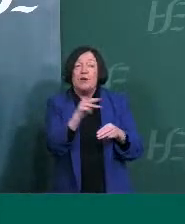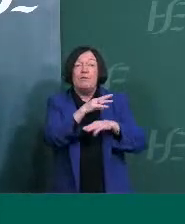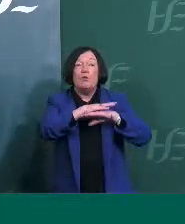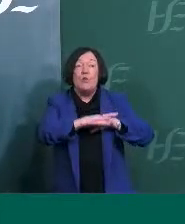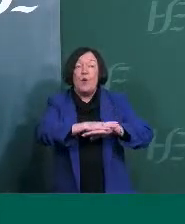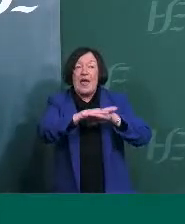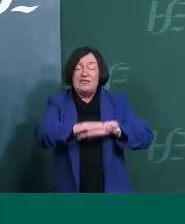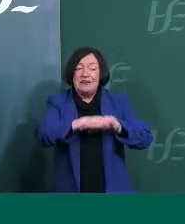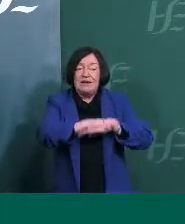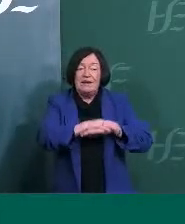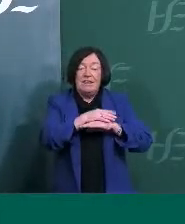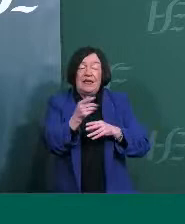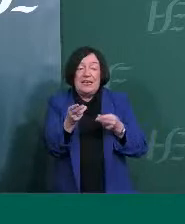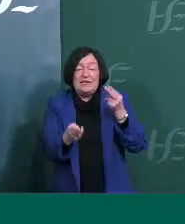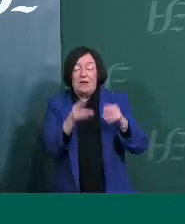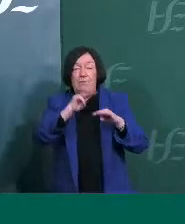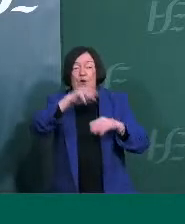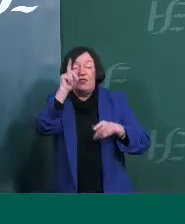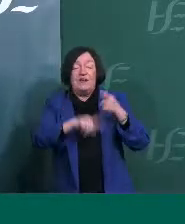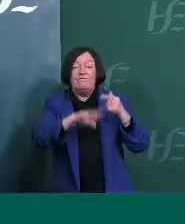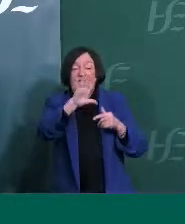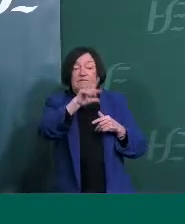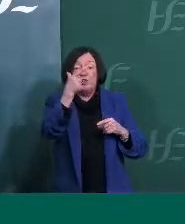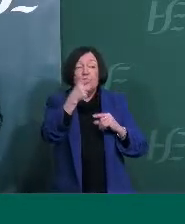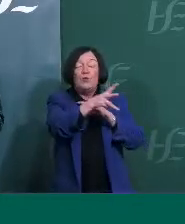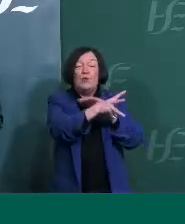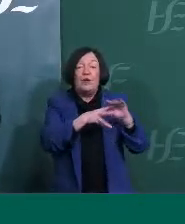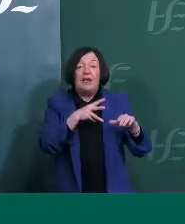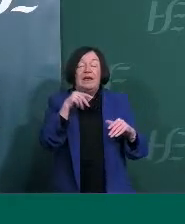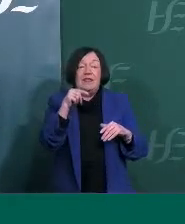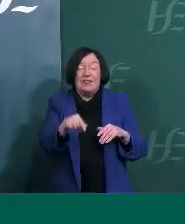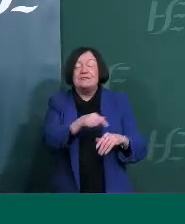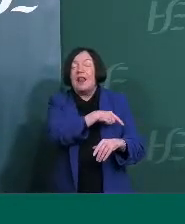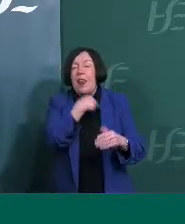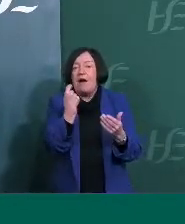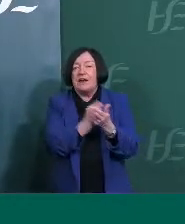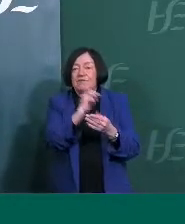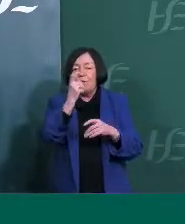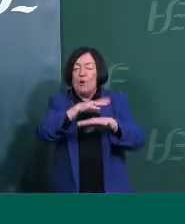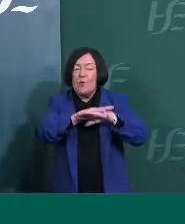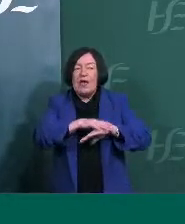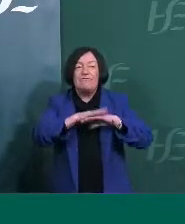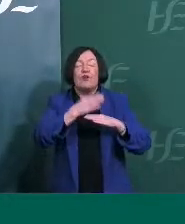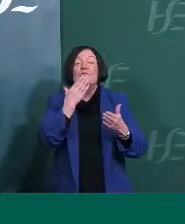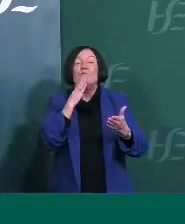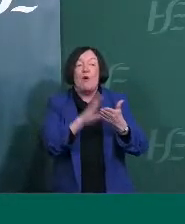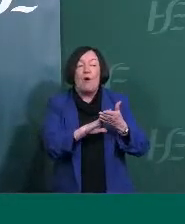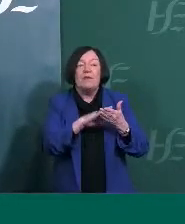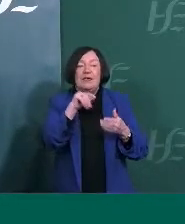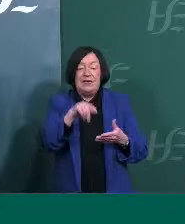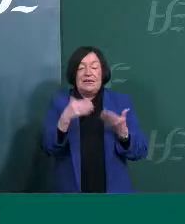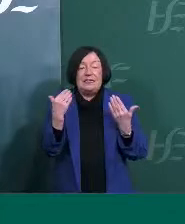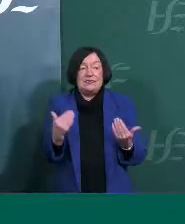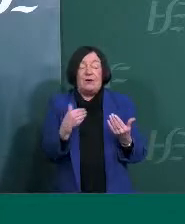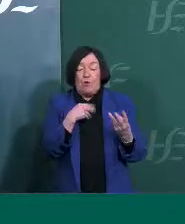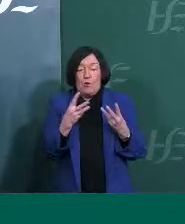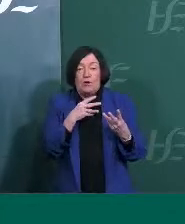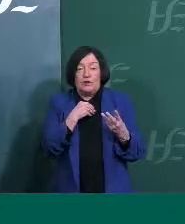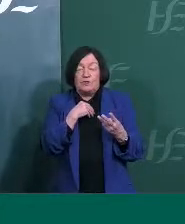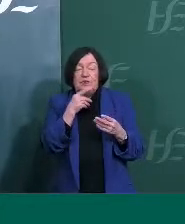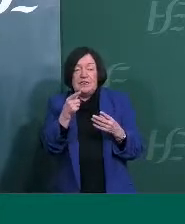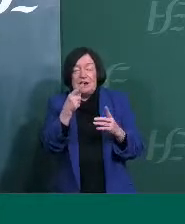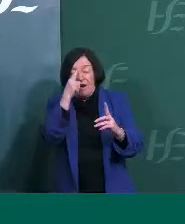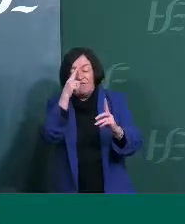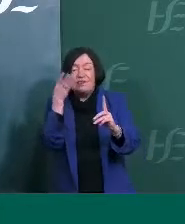waiting assessment for longer than 52 weeks. Now, 52 weeks is obviously a very long time for somebody waiting for an appointment, but that is currently what we're working to in terms